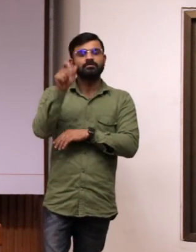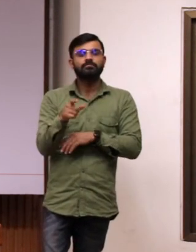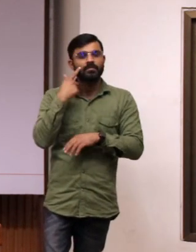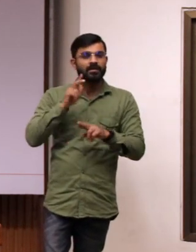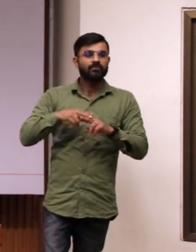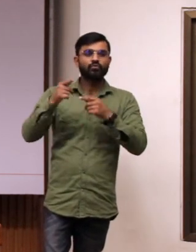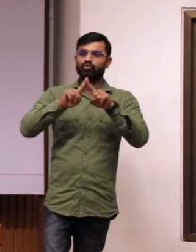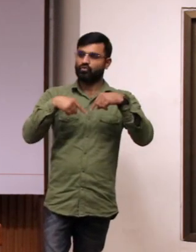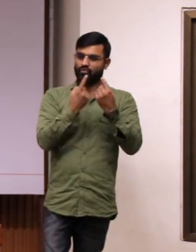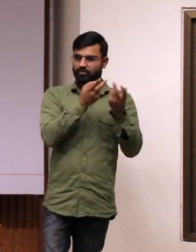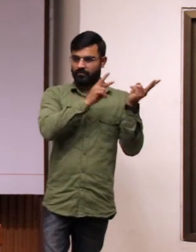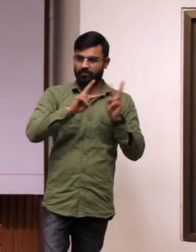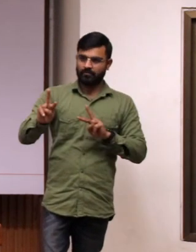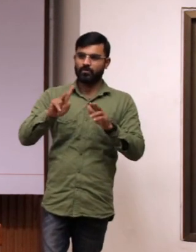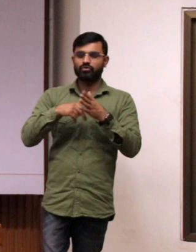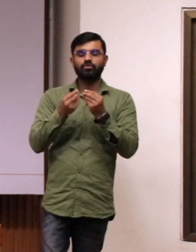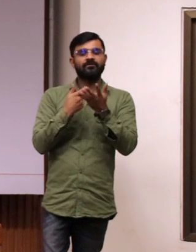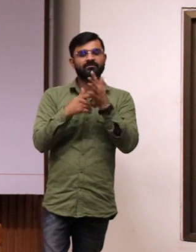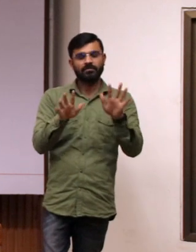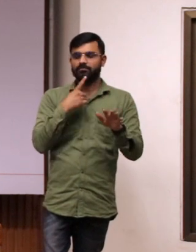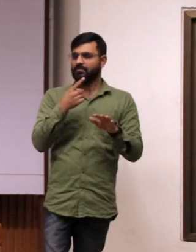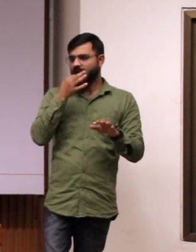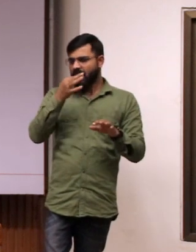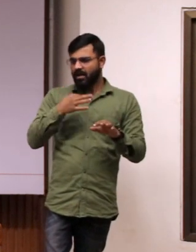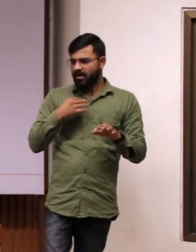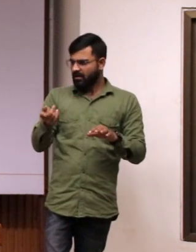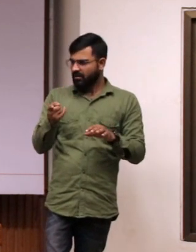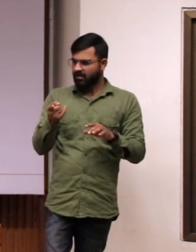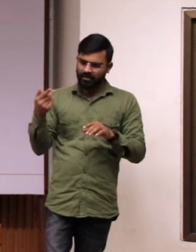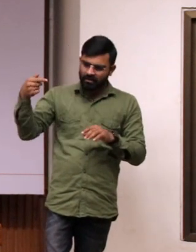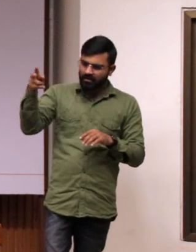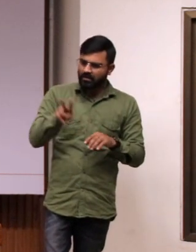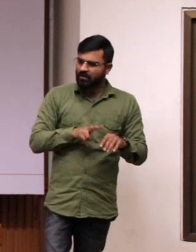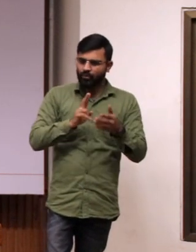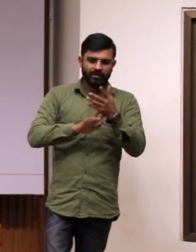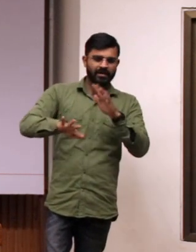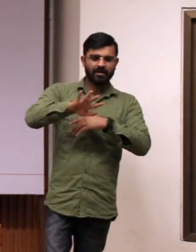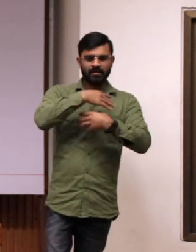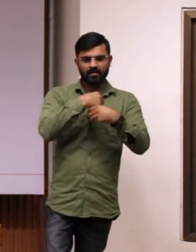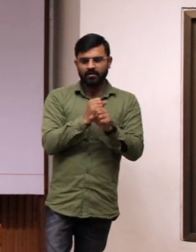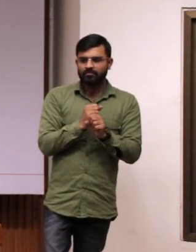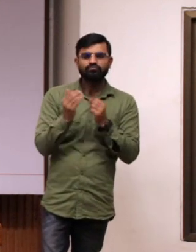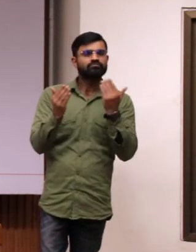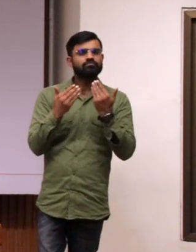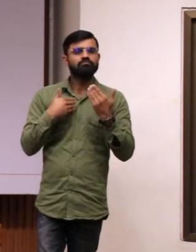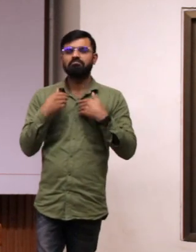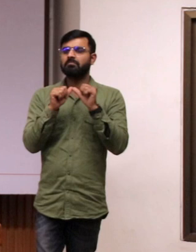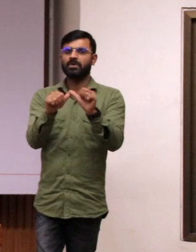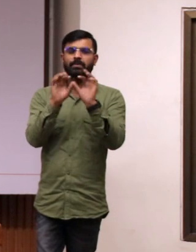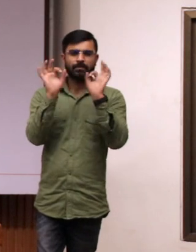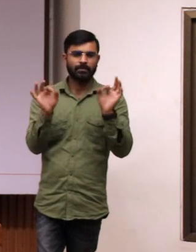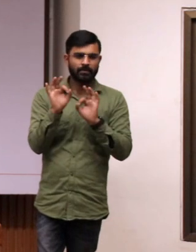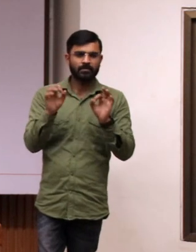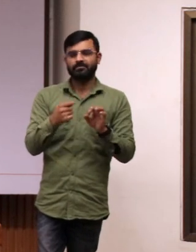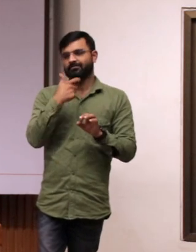come out from the room after retirement as a professor and you ask that why you came, why nature brought you on this earth, you have no answer. Then